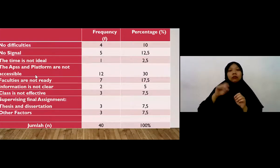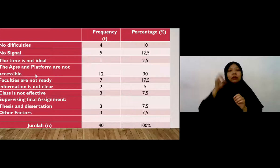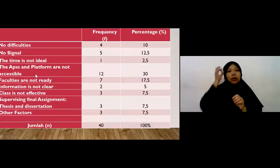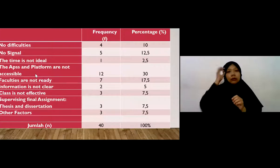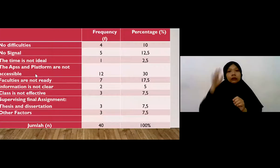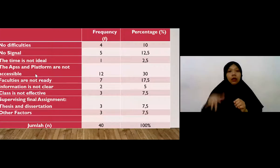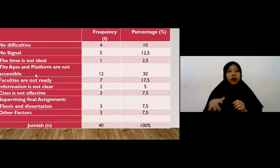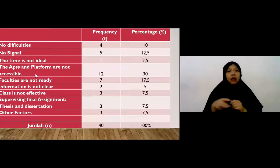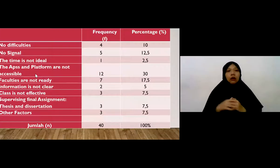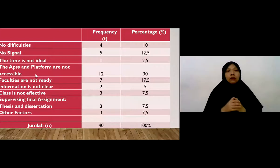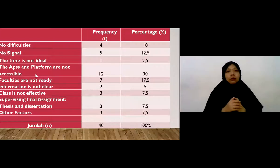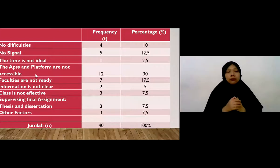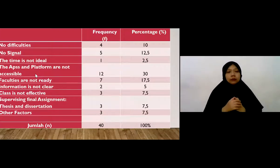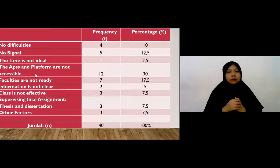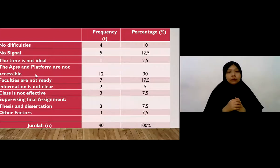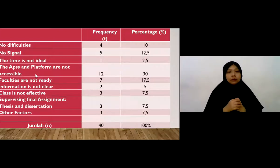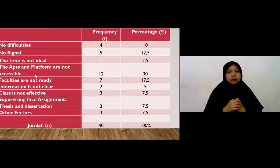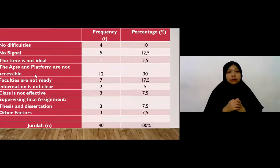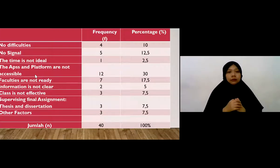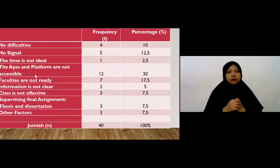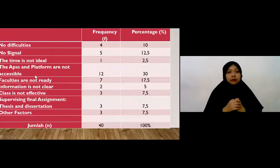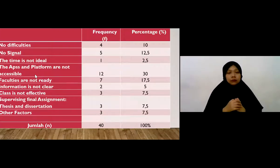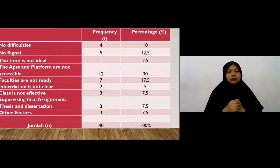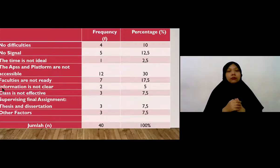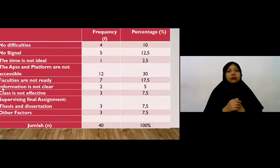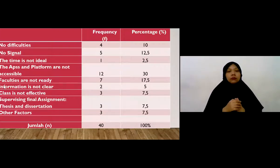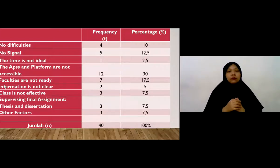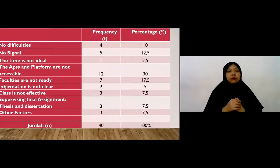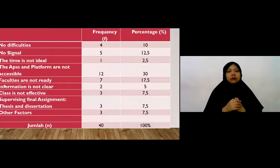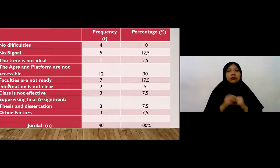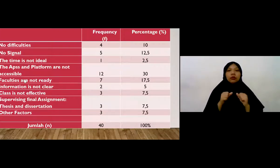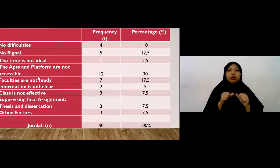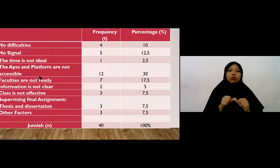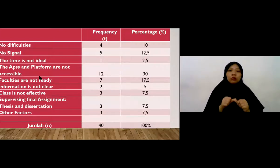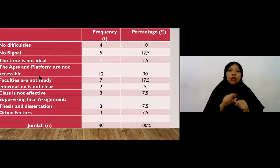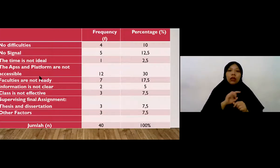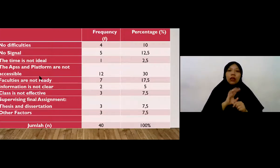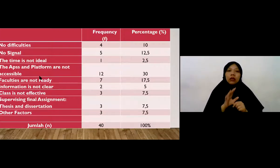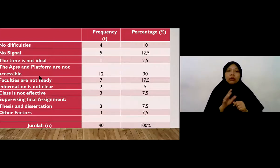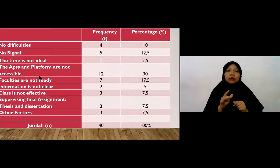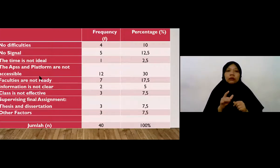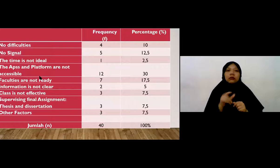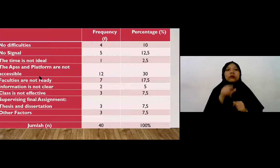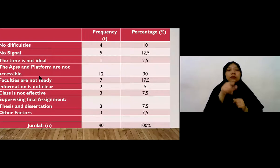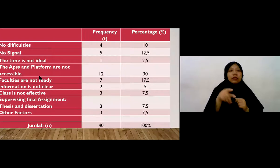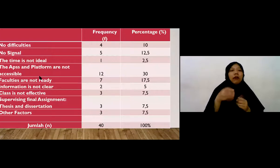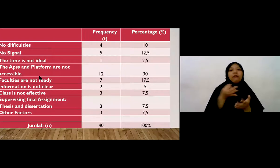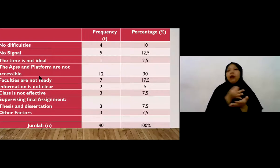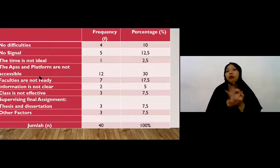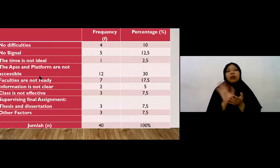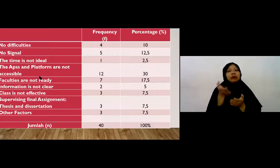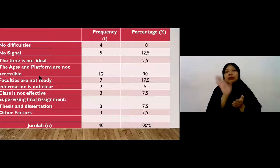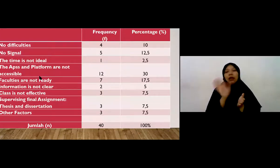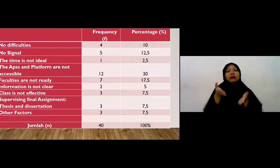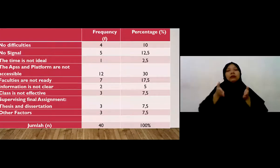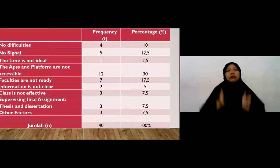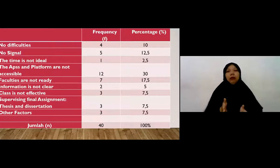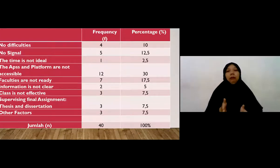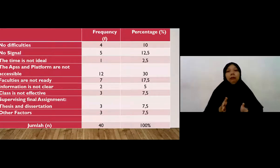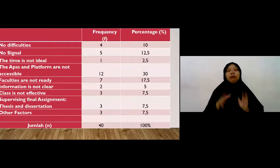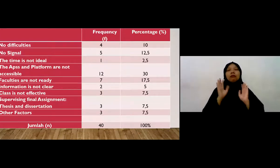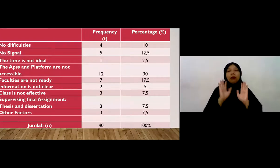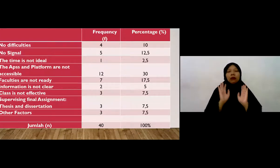So the grid number other is faculty are not ready. So many the faculties